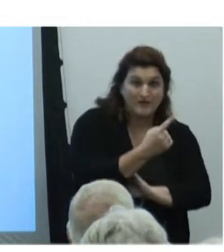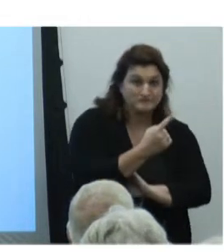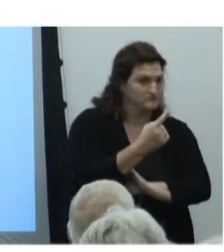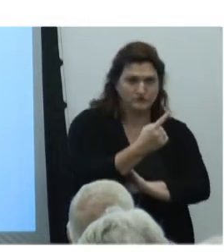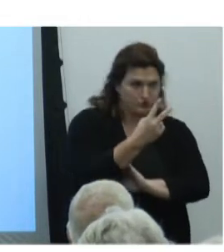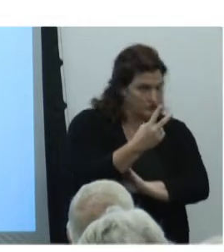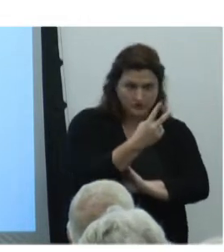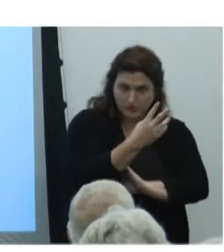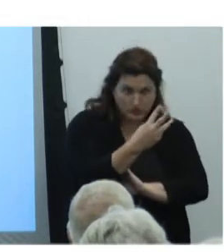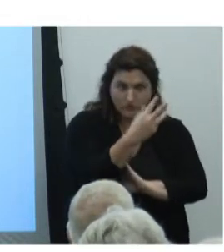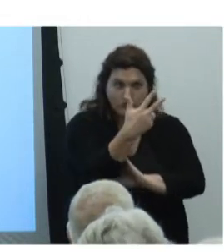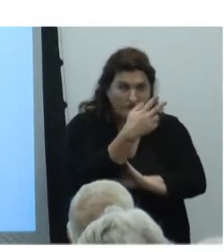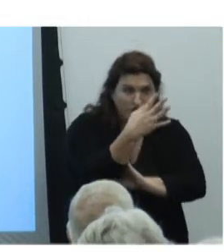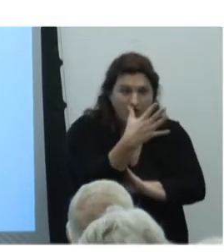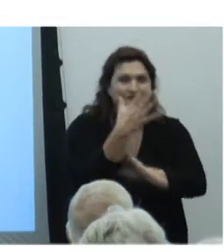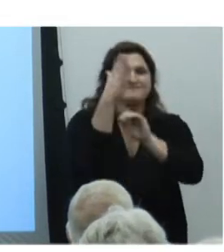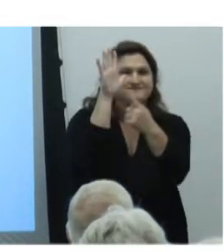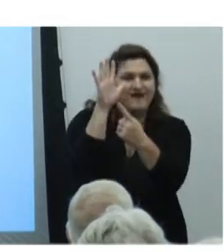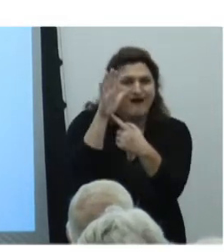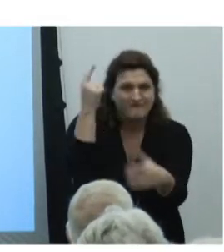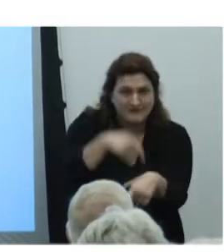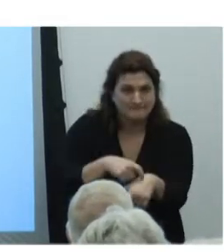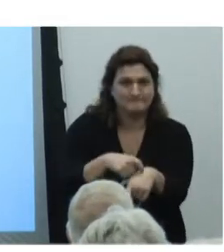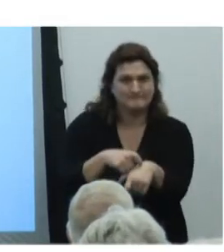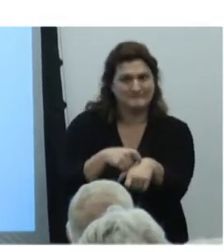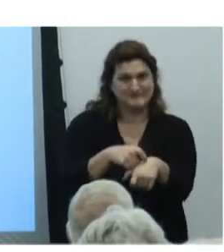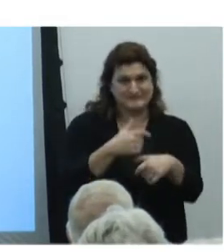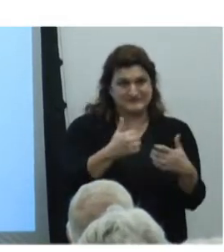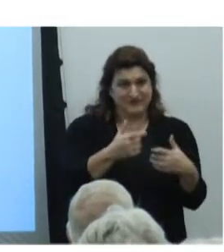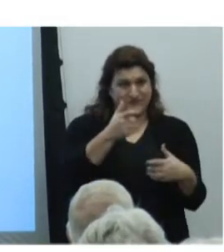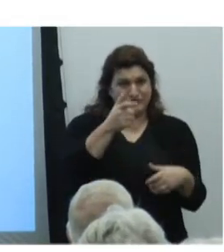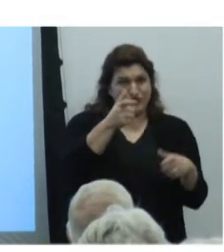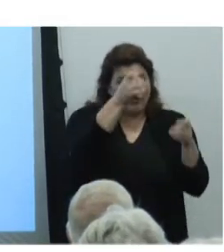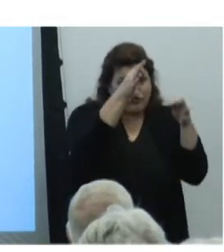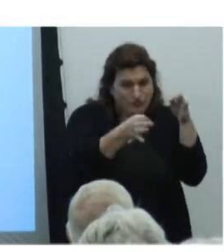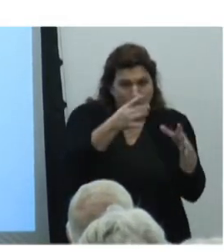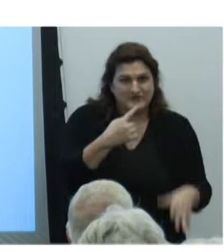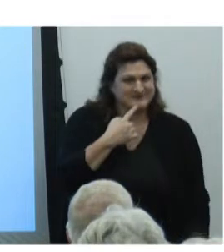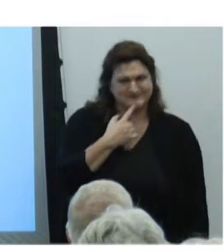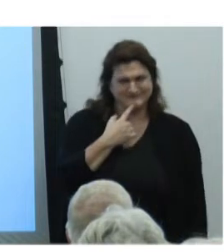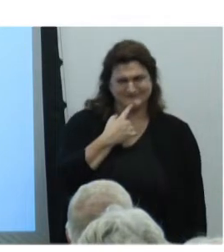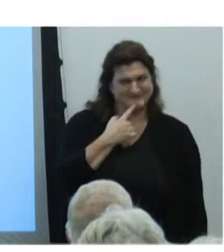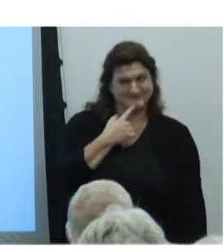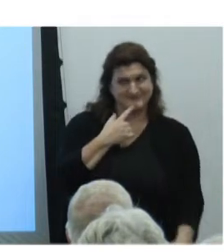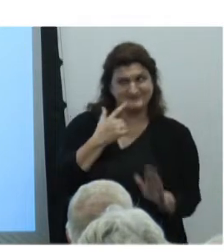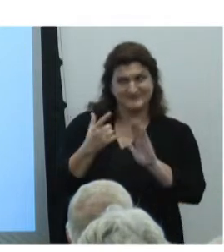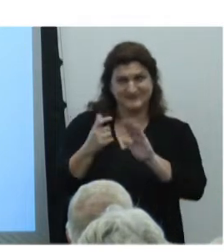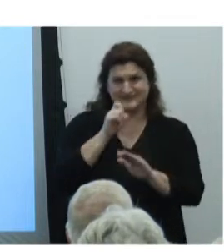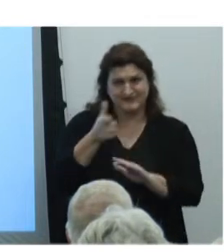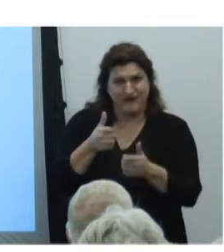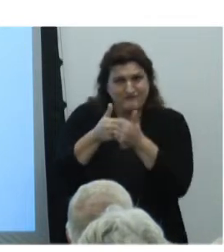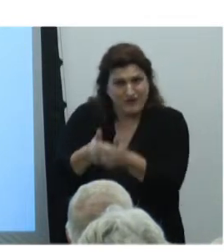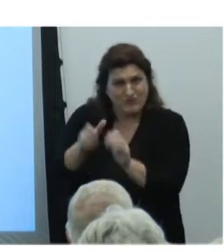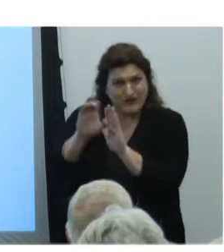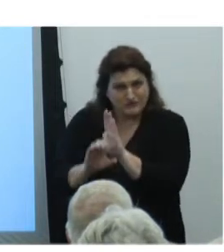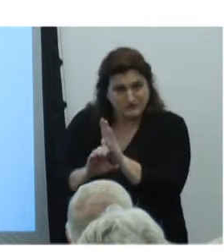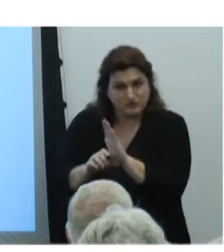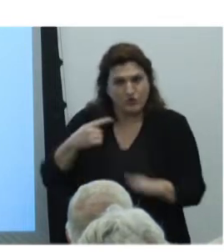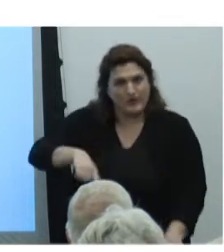5 times. We voted in August on unconstitutional